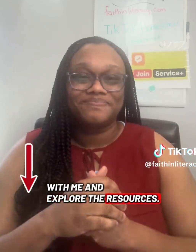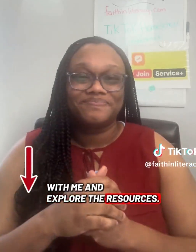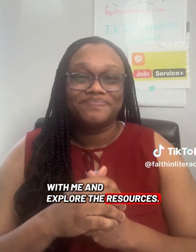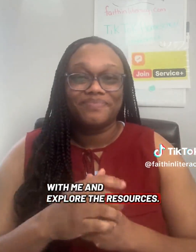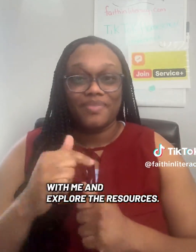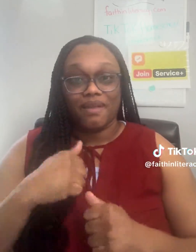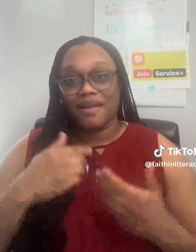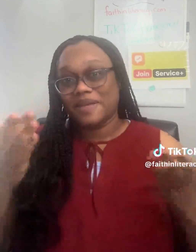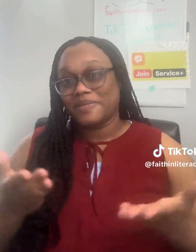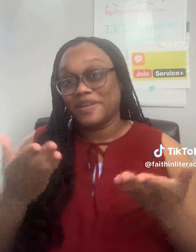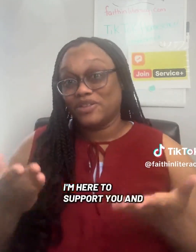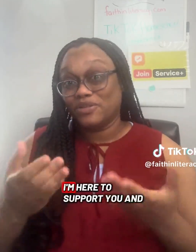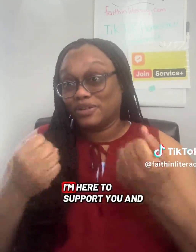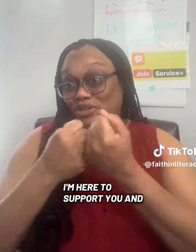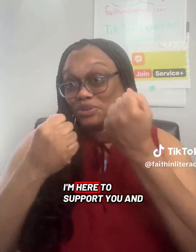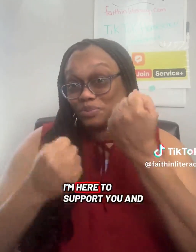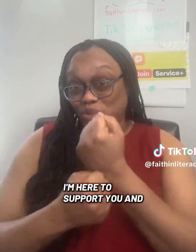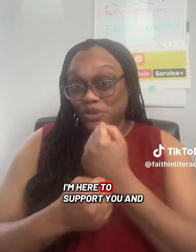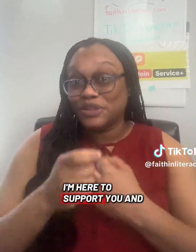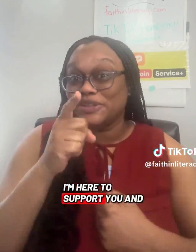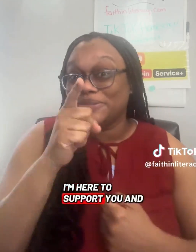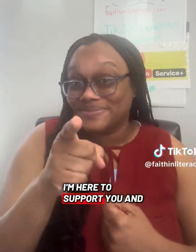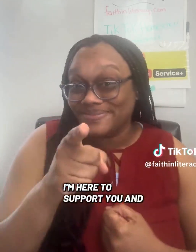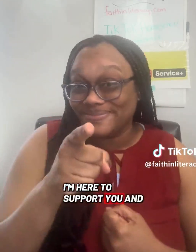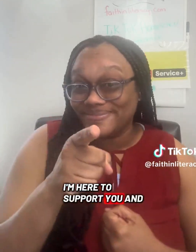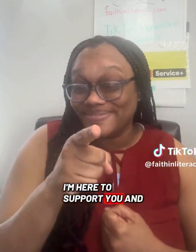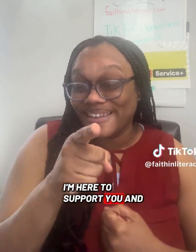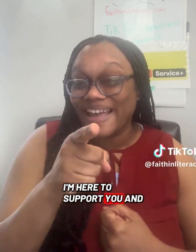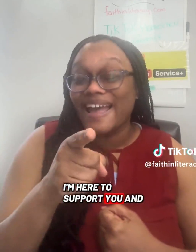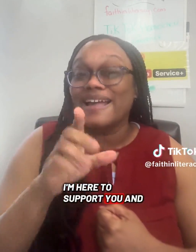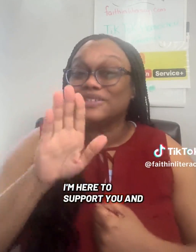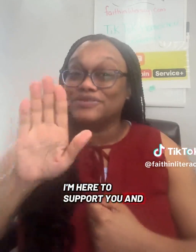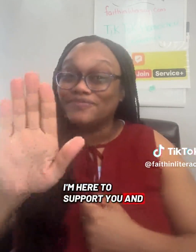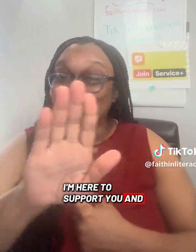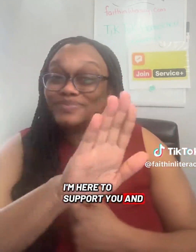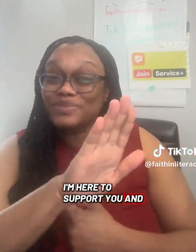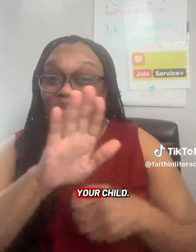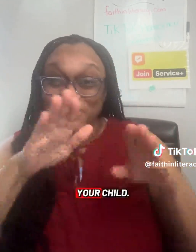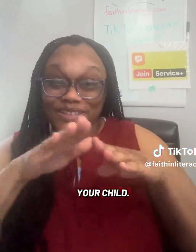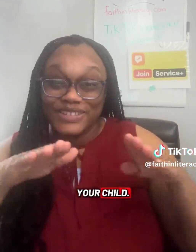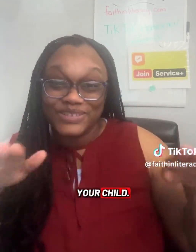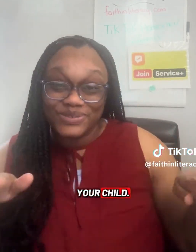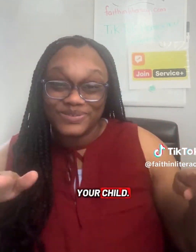resources. I'm here to support you and your child.